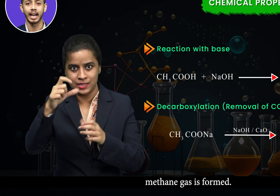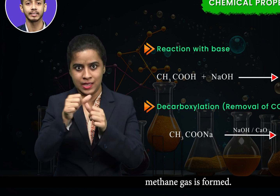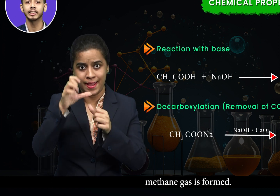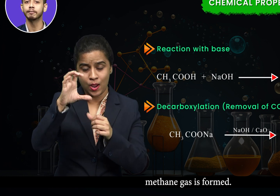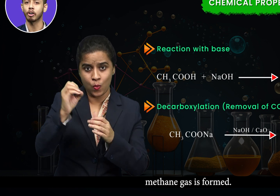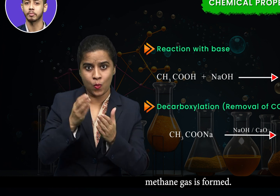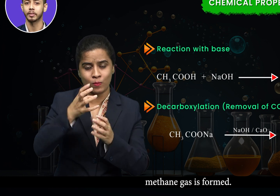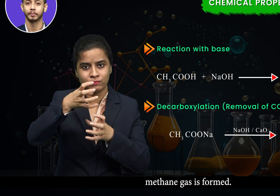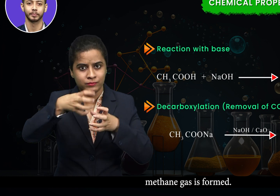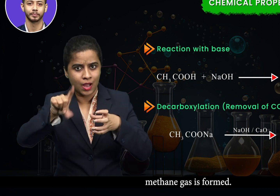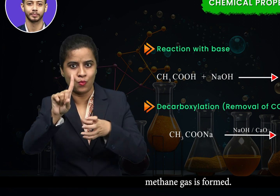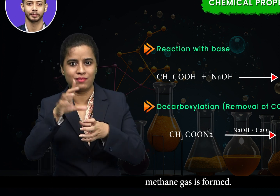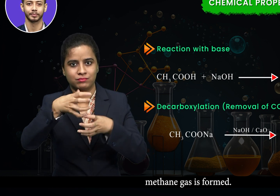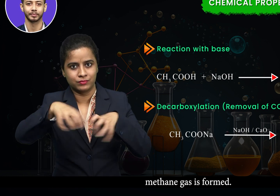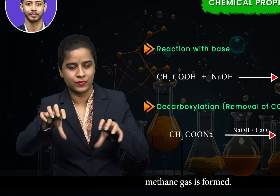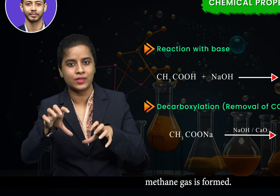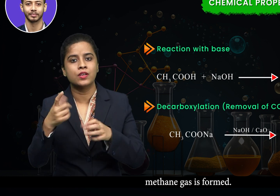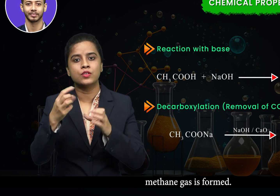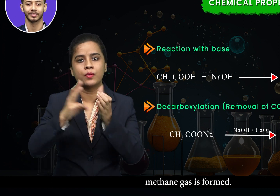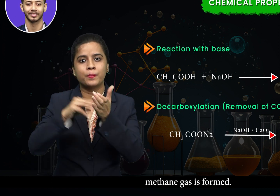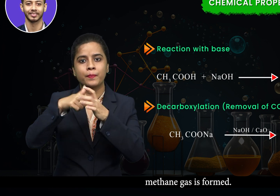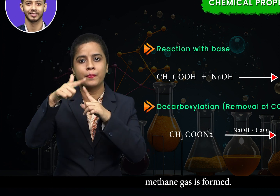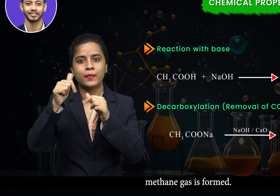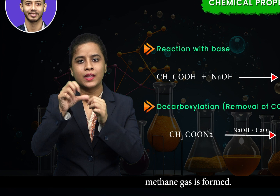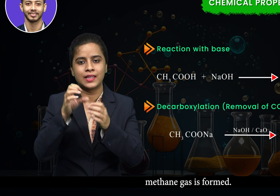methane gas is formed.